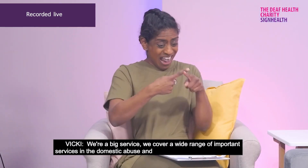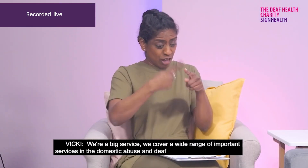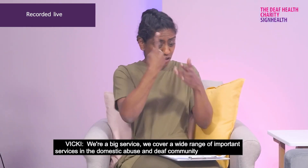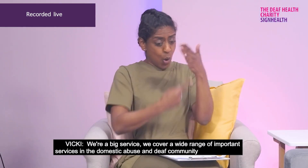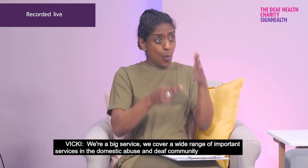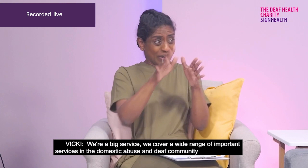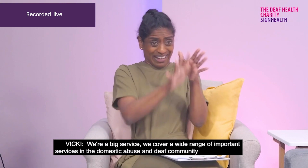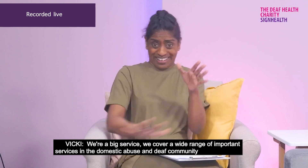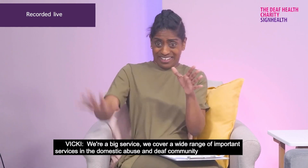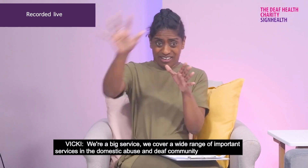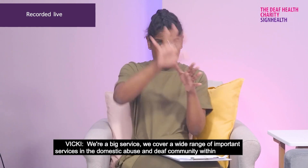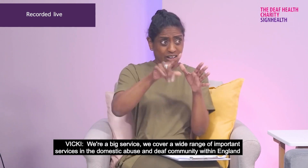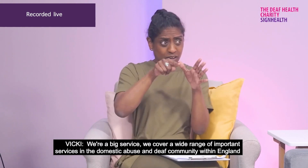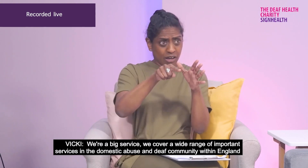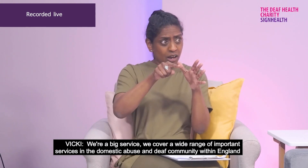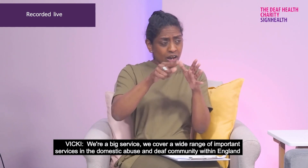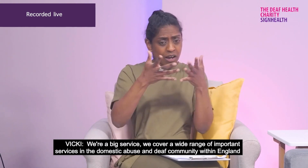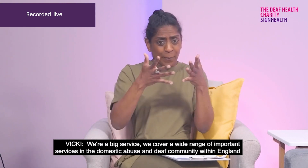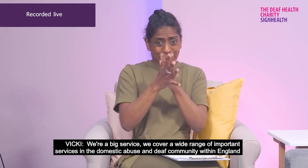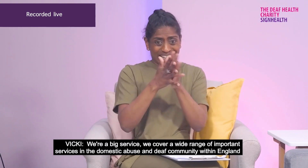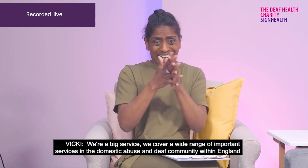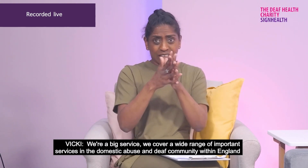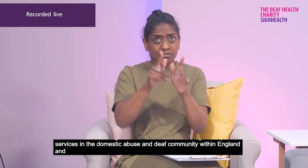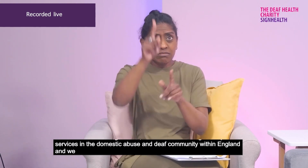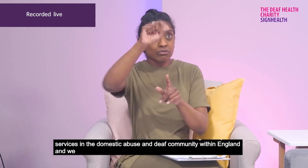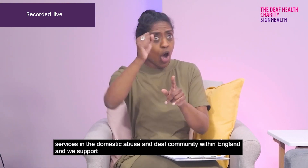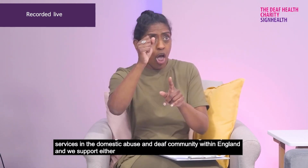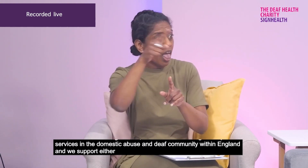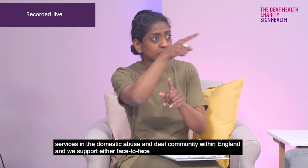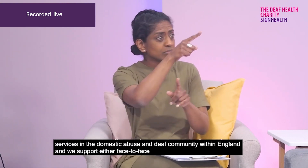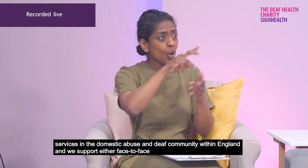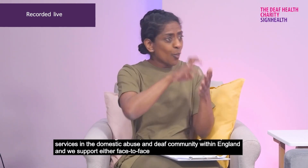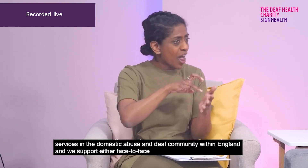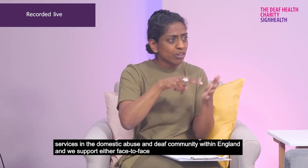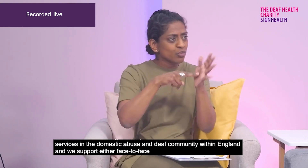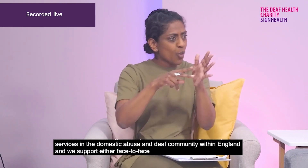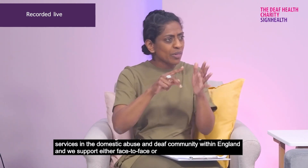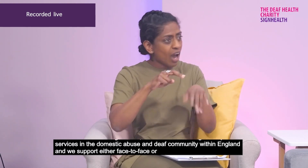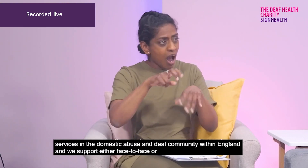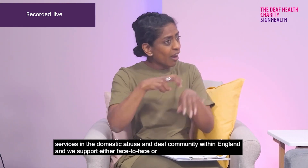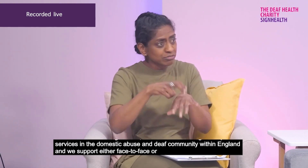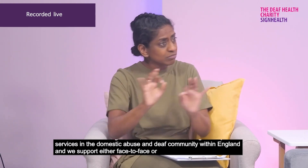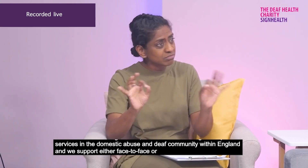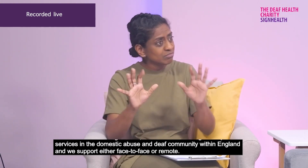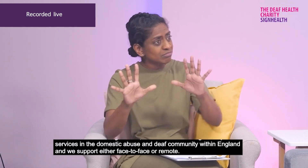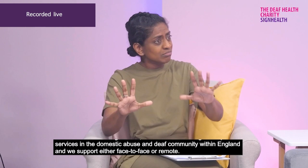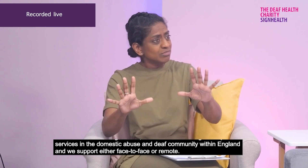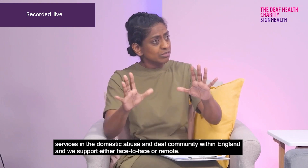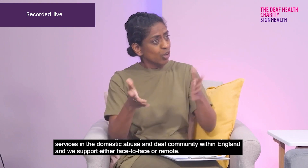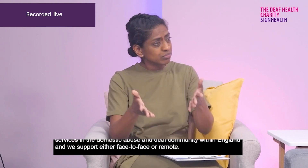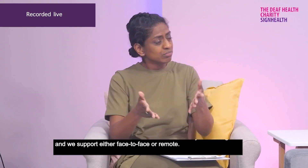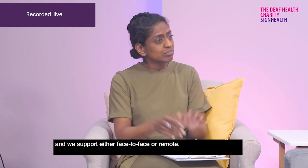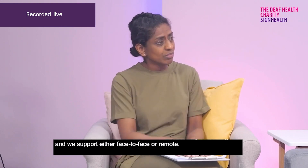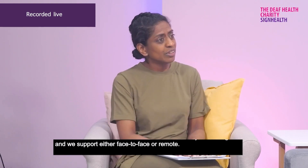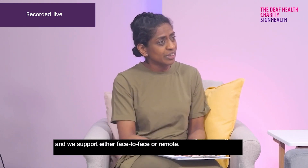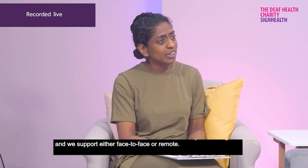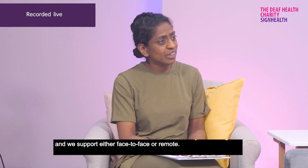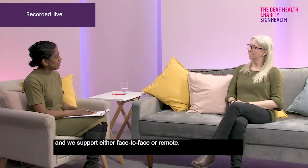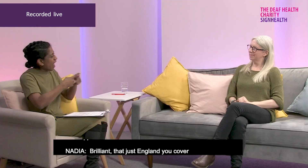England. And we support either face-to-face or remote. Brilliant. So is that just England you cover? You don't go Scotland